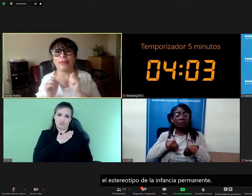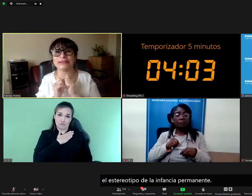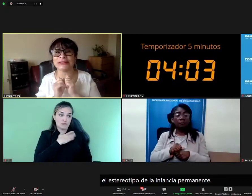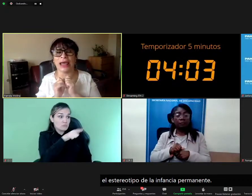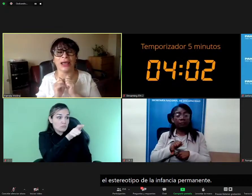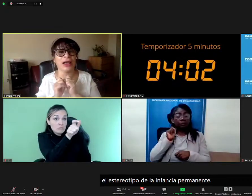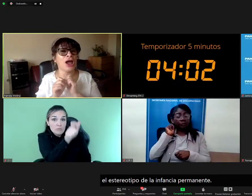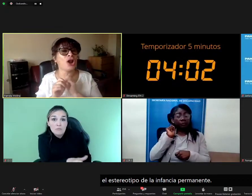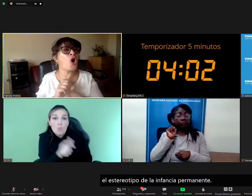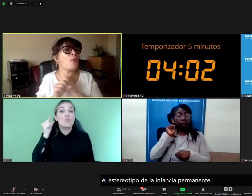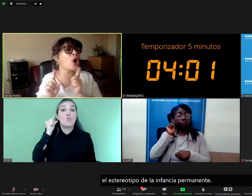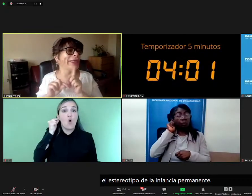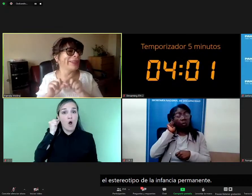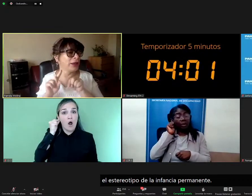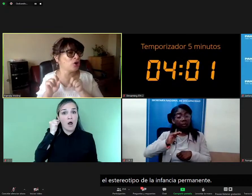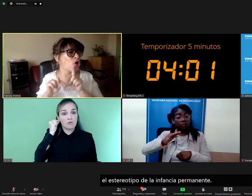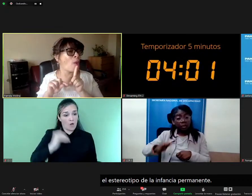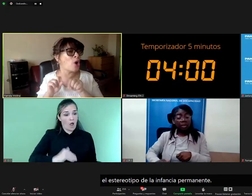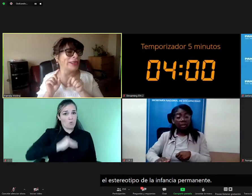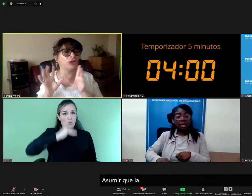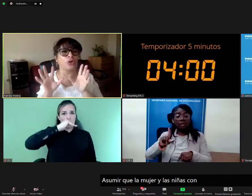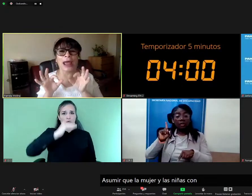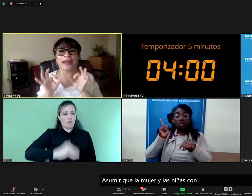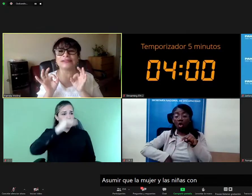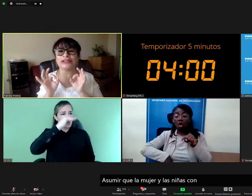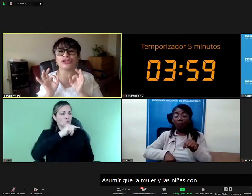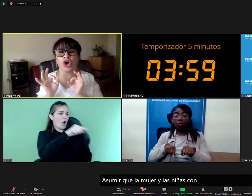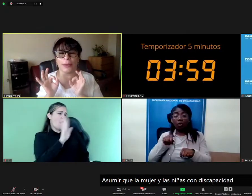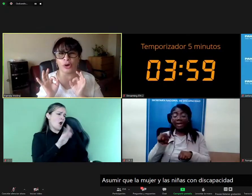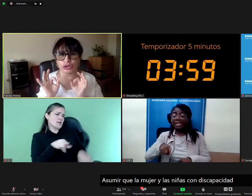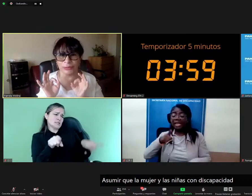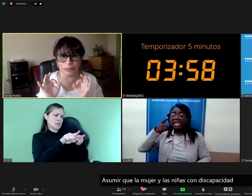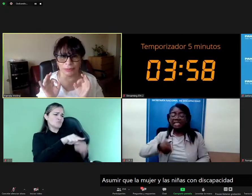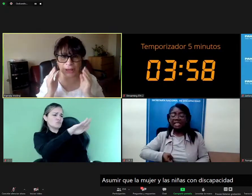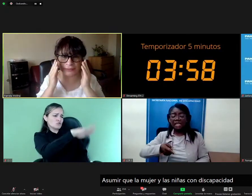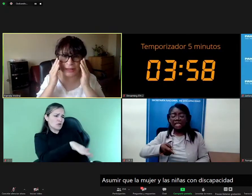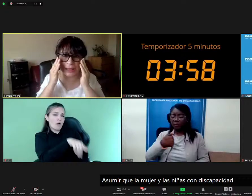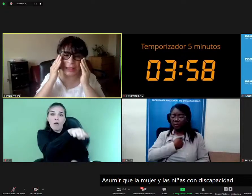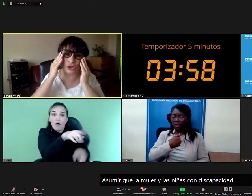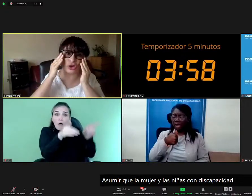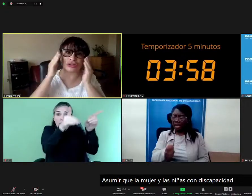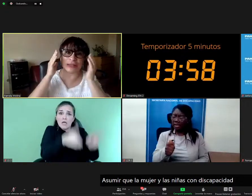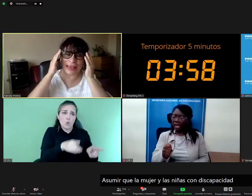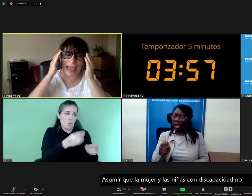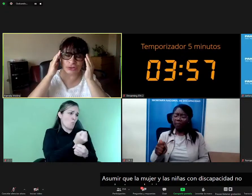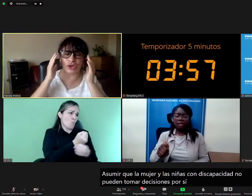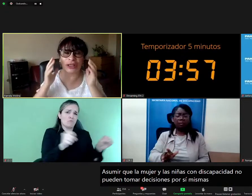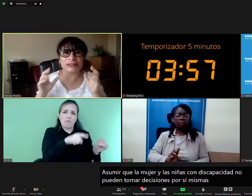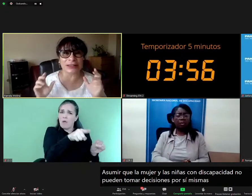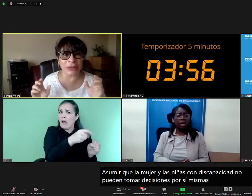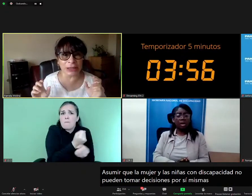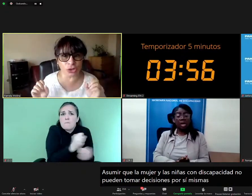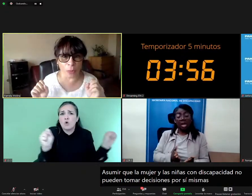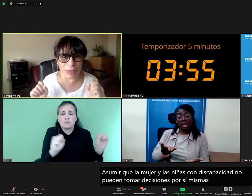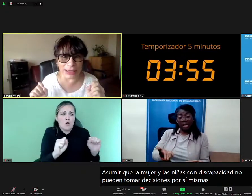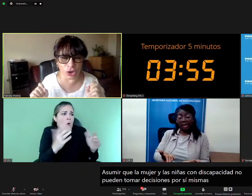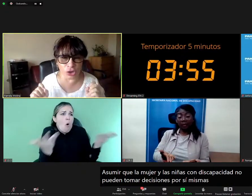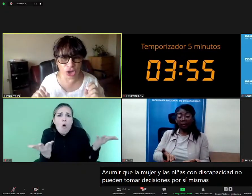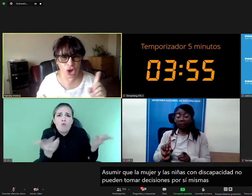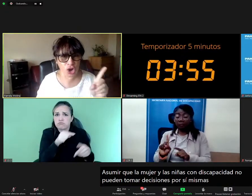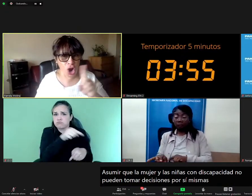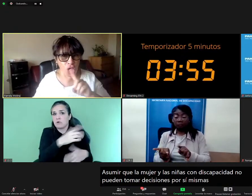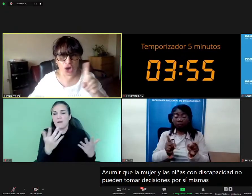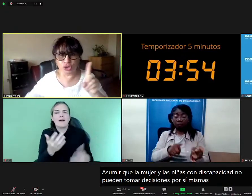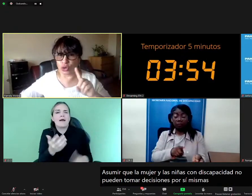assuming that women and girls with disability can not make decisions on their own so in the